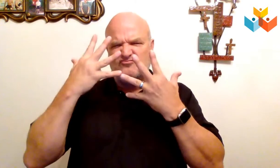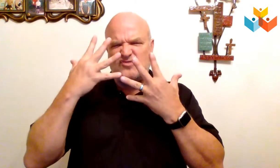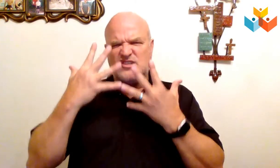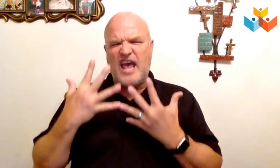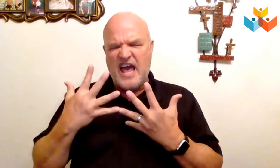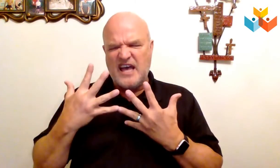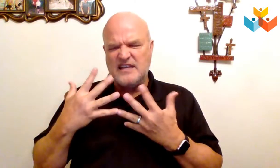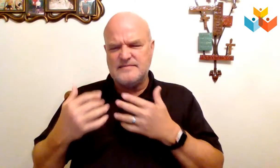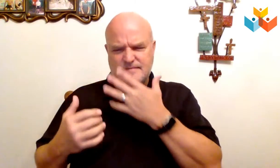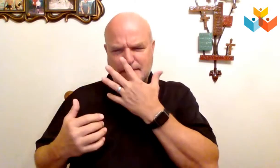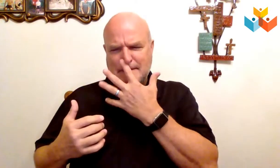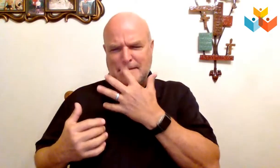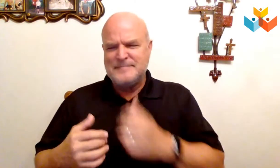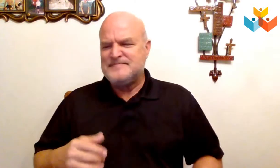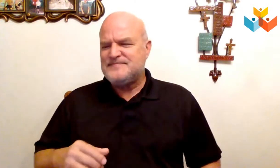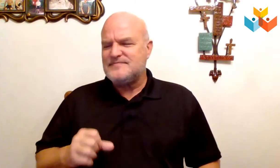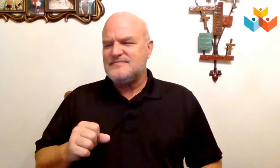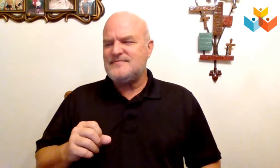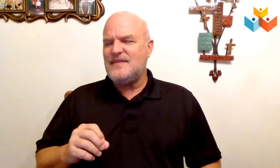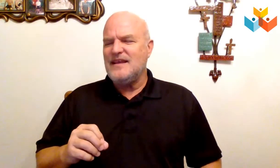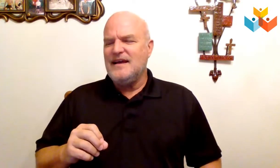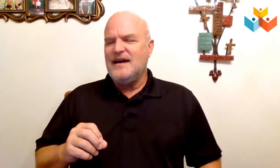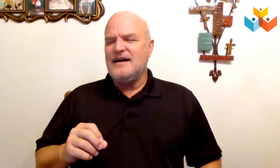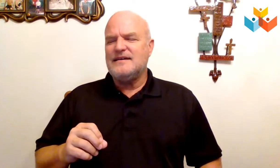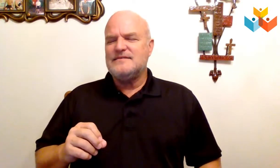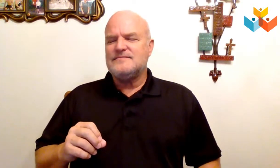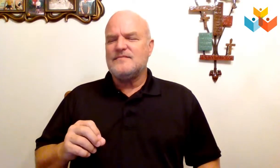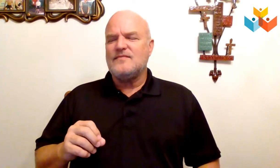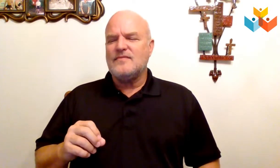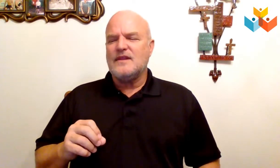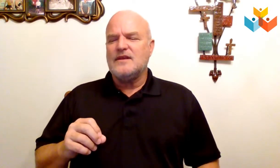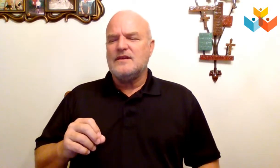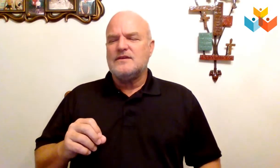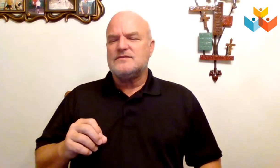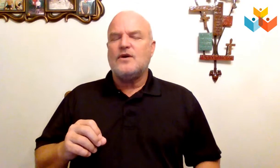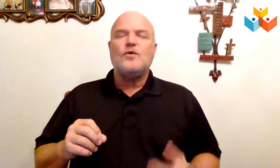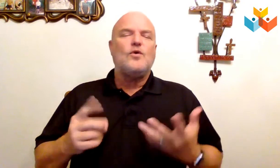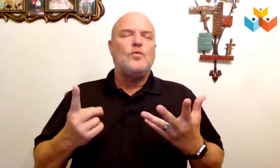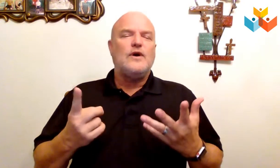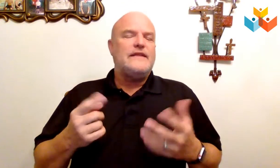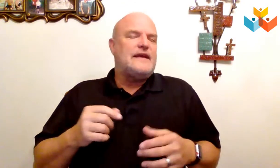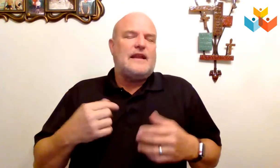How are you? Sad.